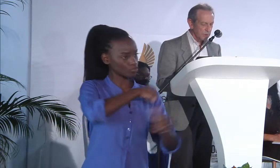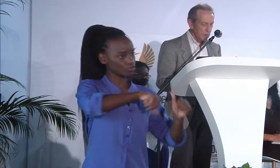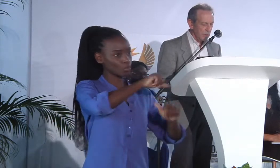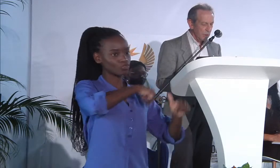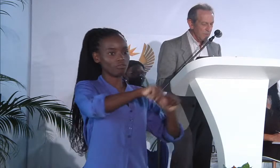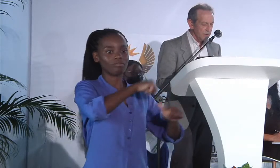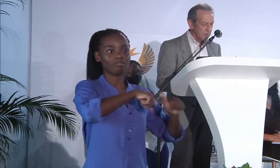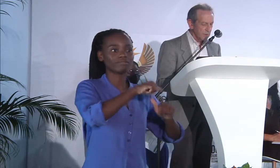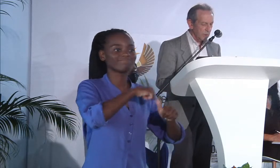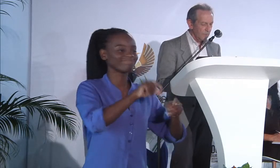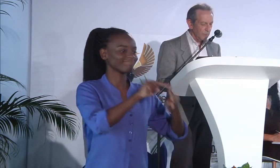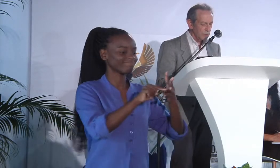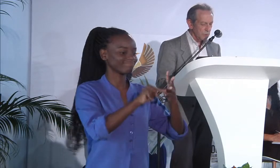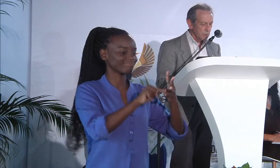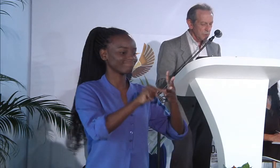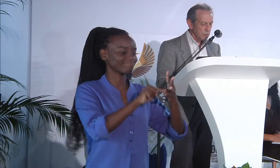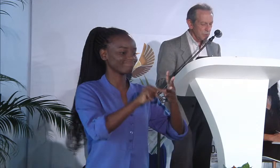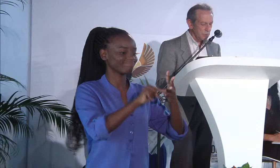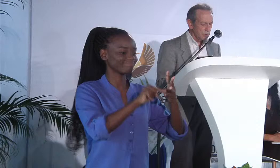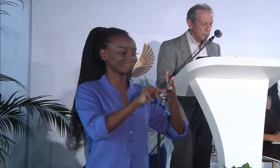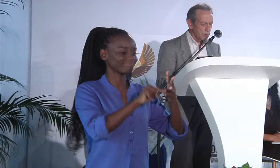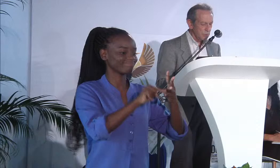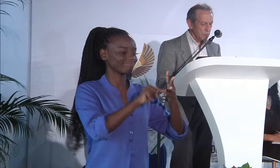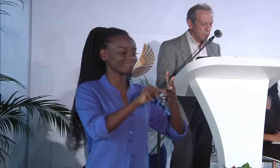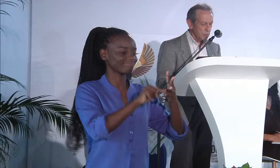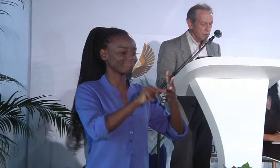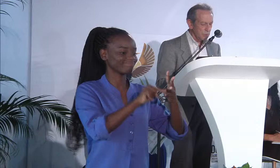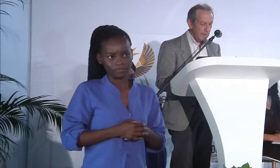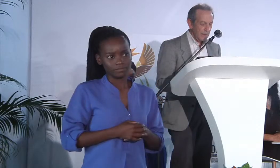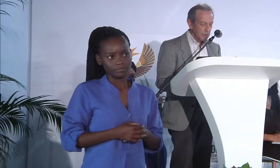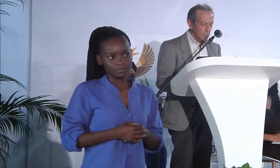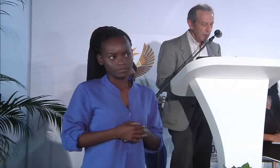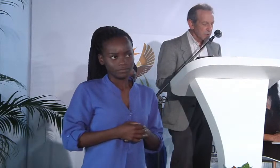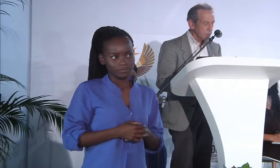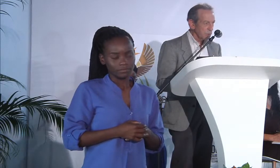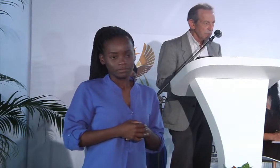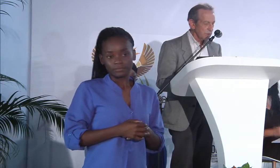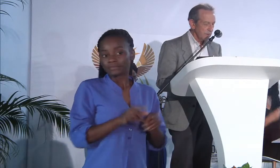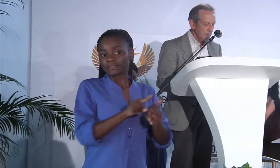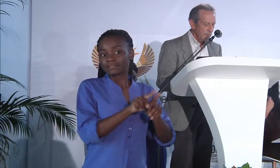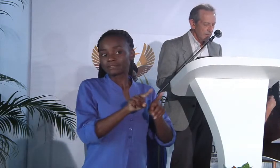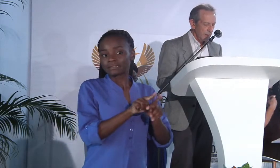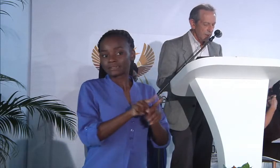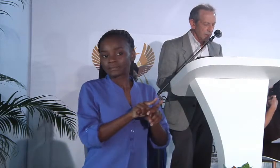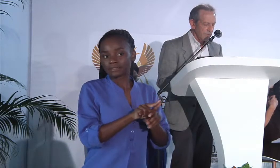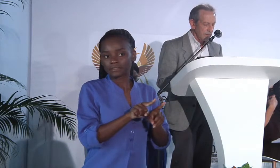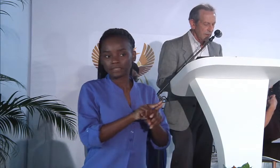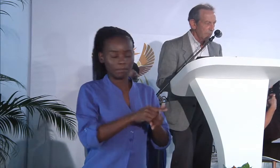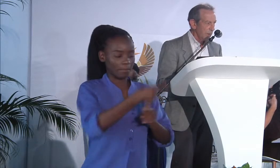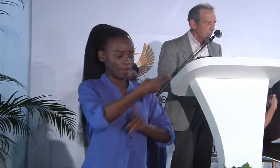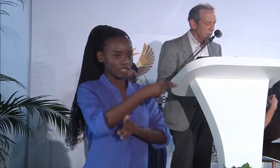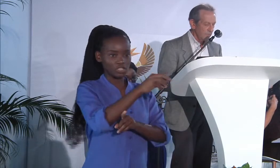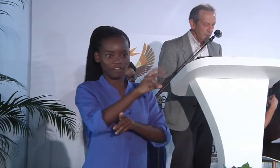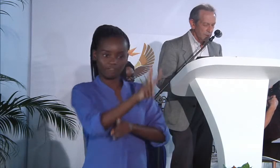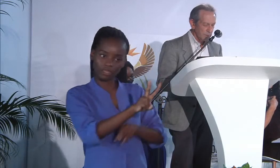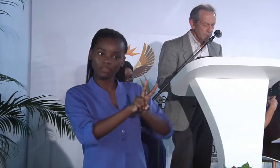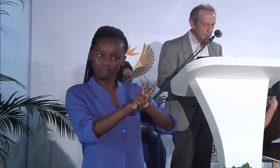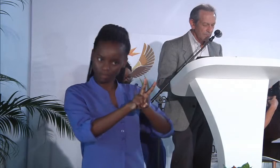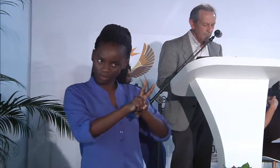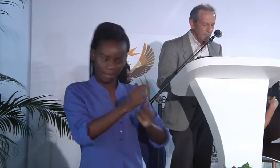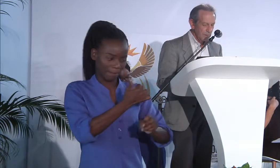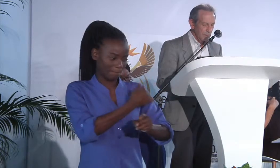consequences of illicit and harmful use of drugs where necessary, as well as reducing the HIV and other blood-borne